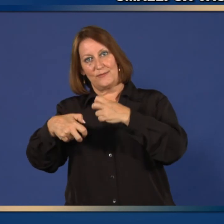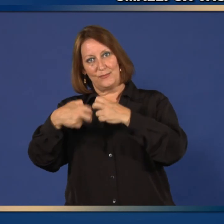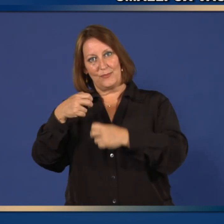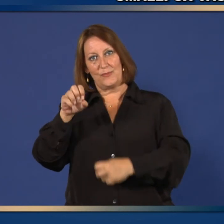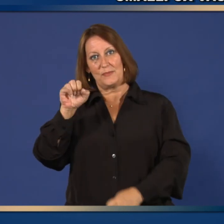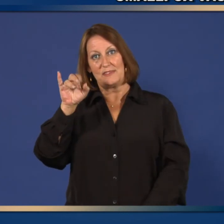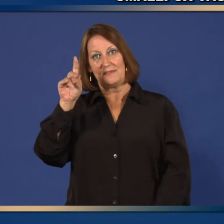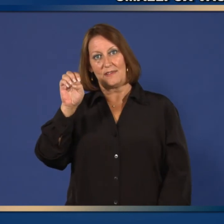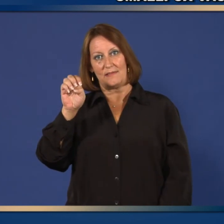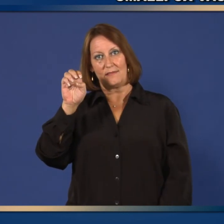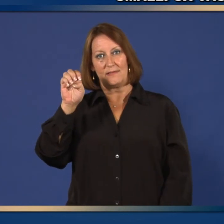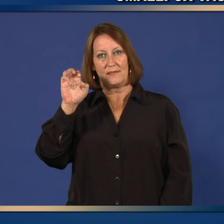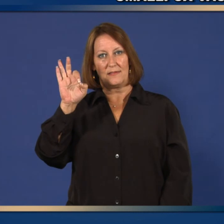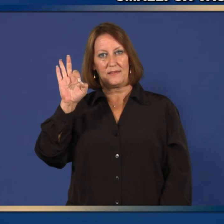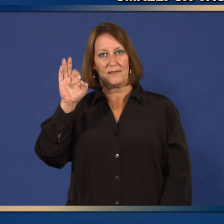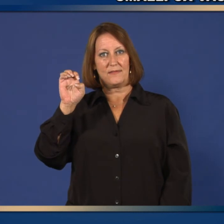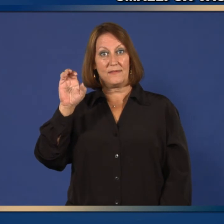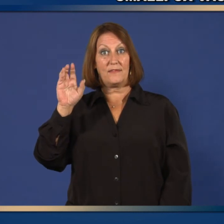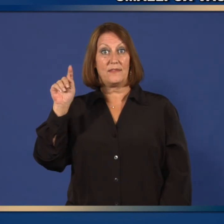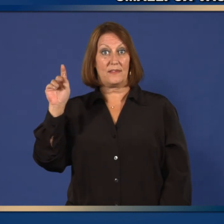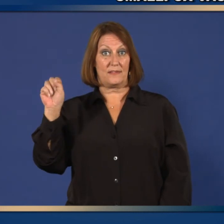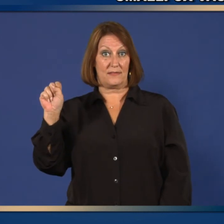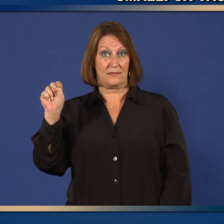Cost of treating serious problems.